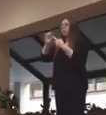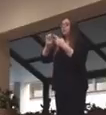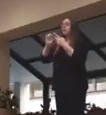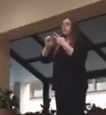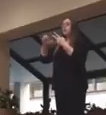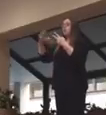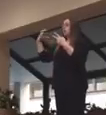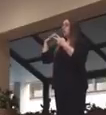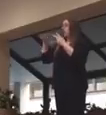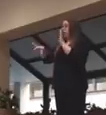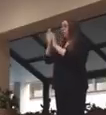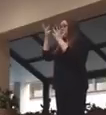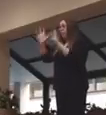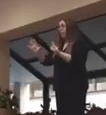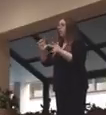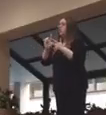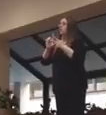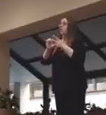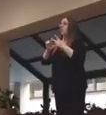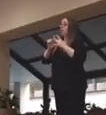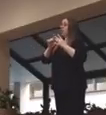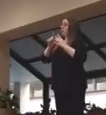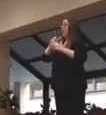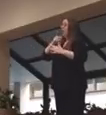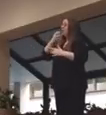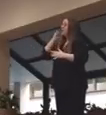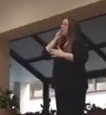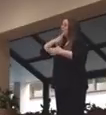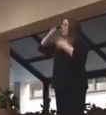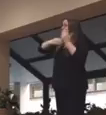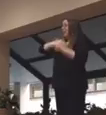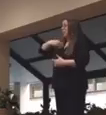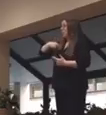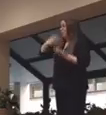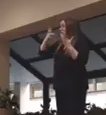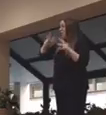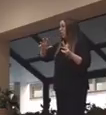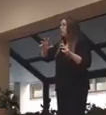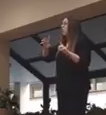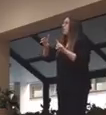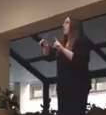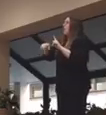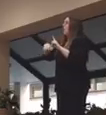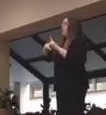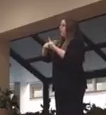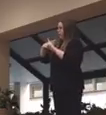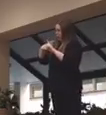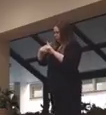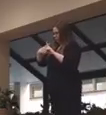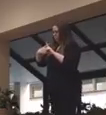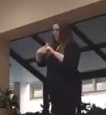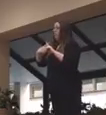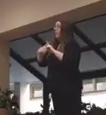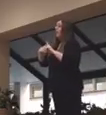They have already set up the task force. The chair has been appointed. We will soon have all the members